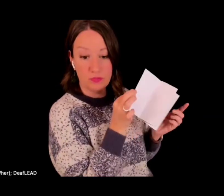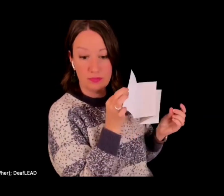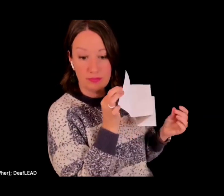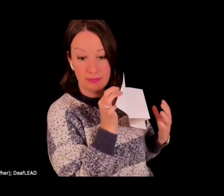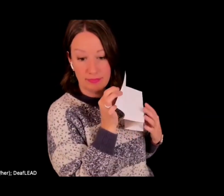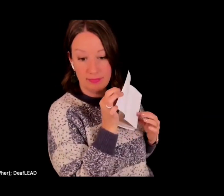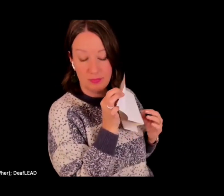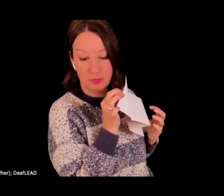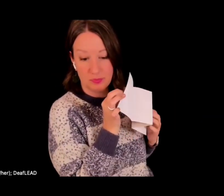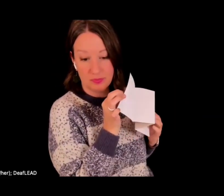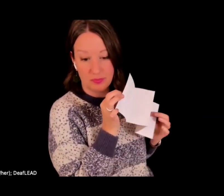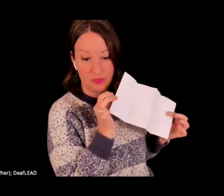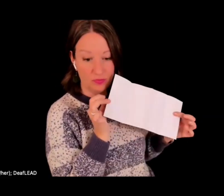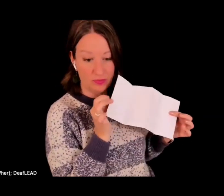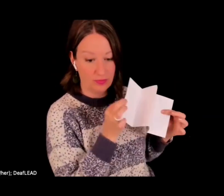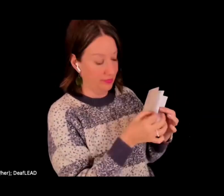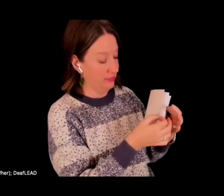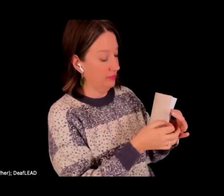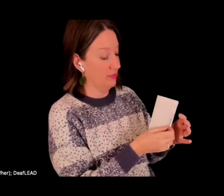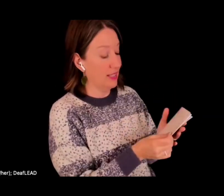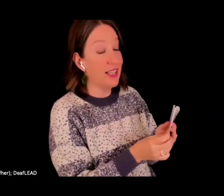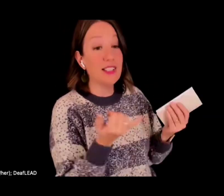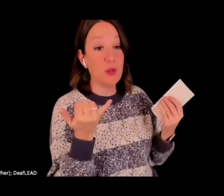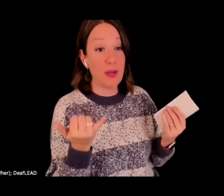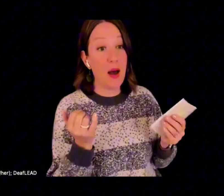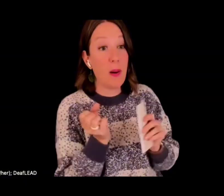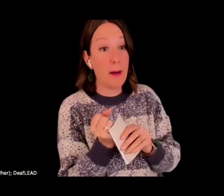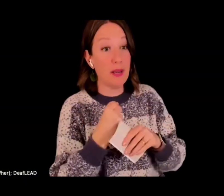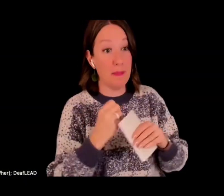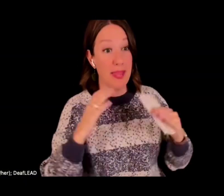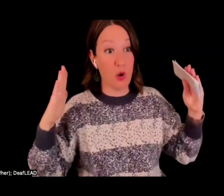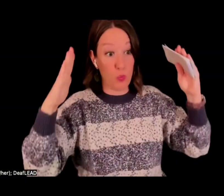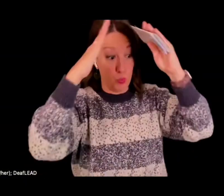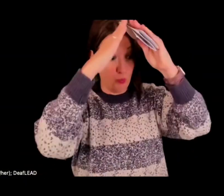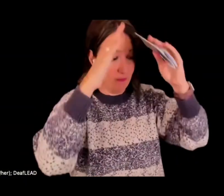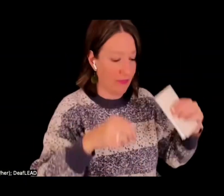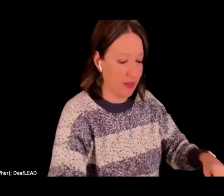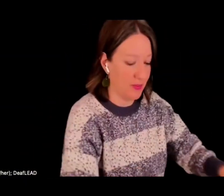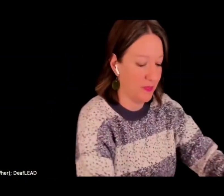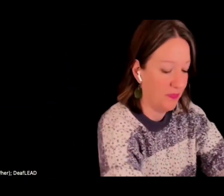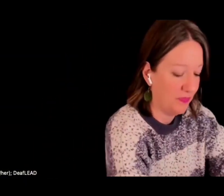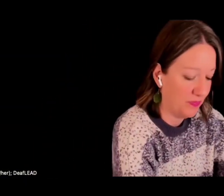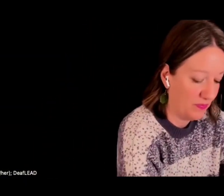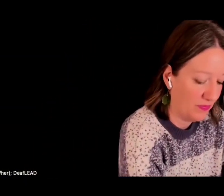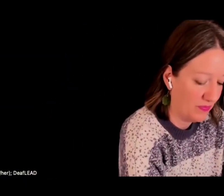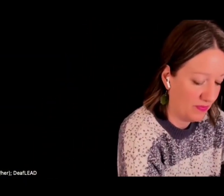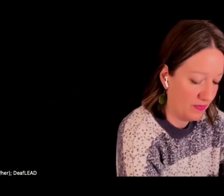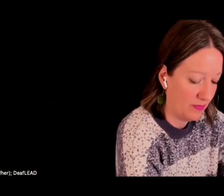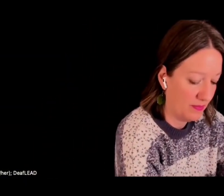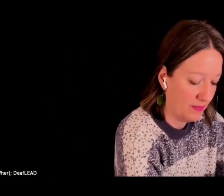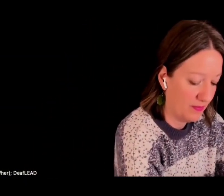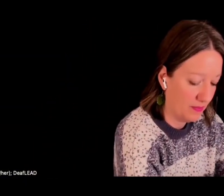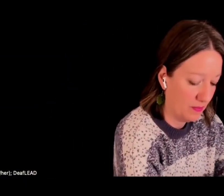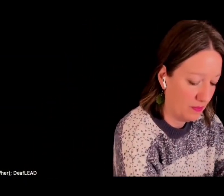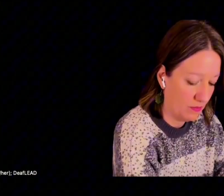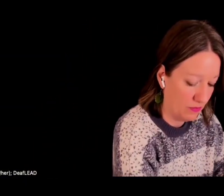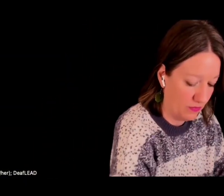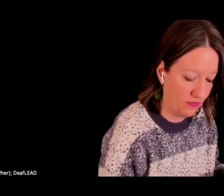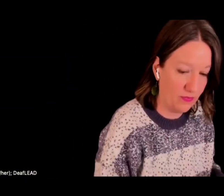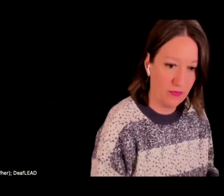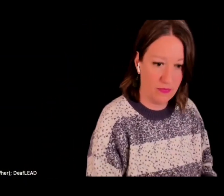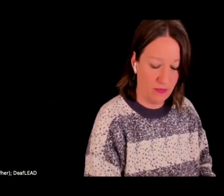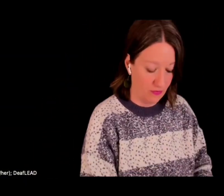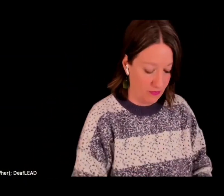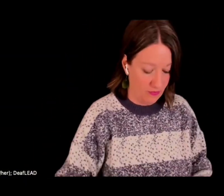So it opens in the front and it pulls out. Now we're going to show how you can make the